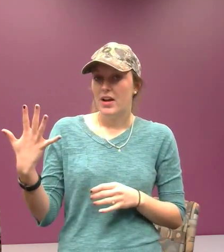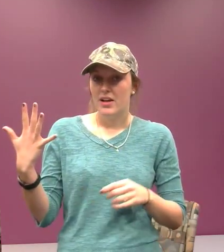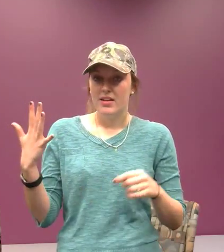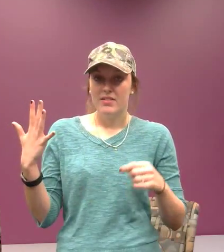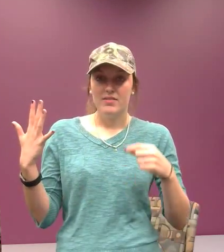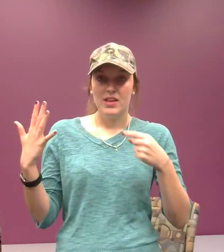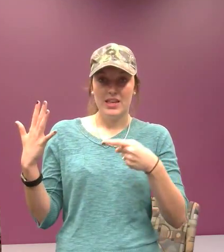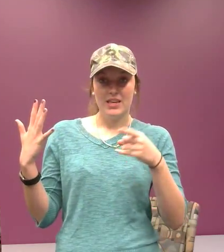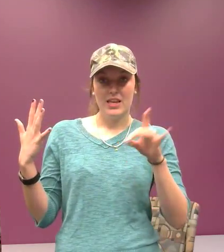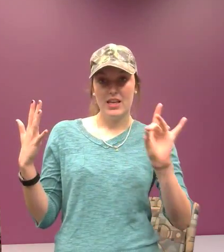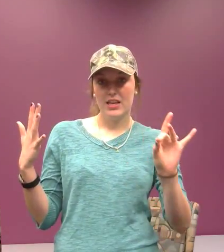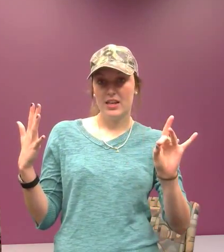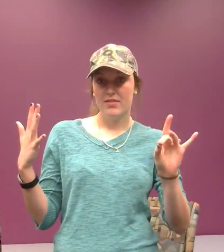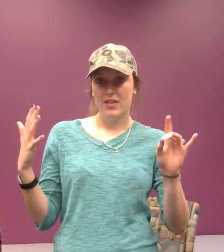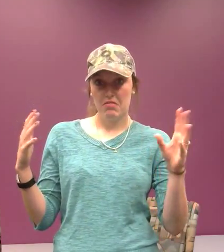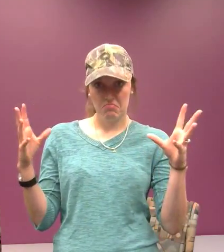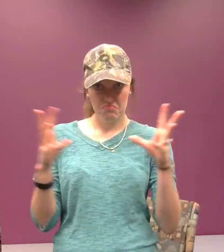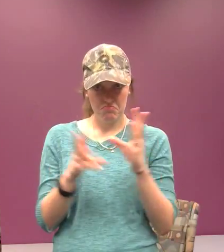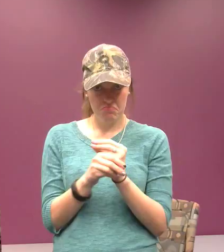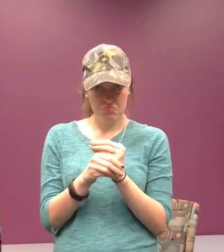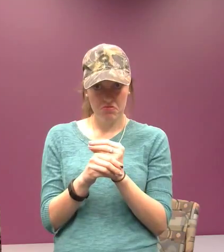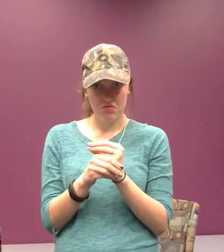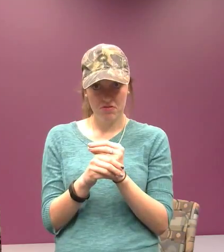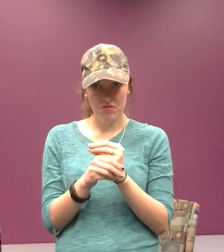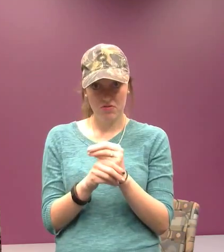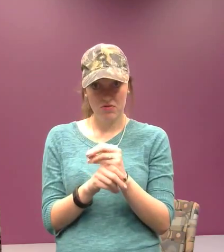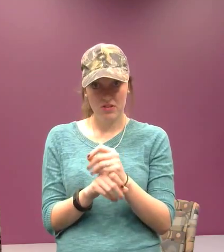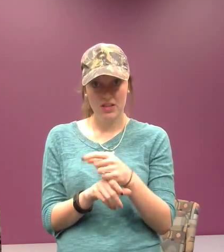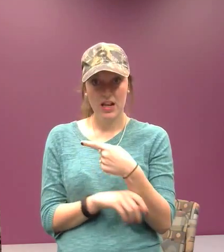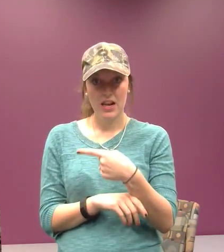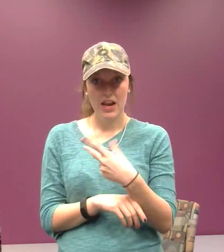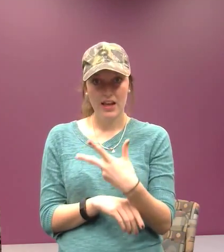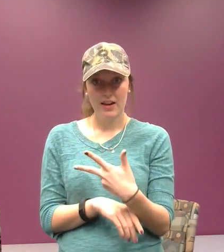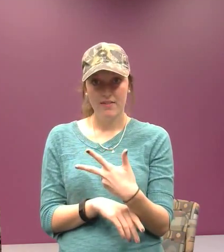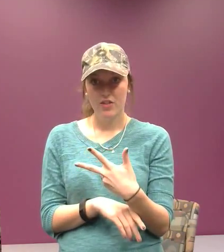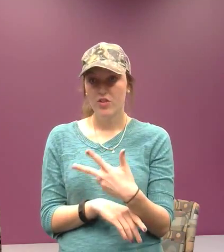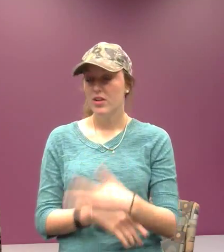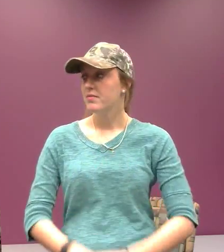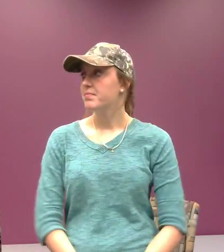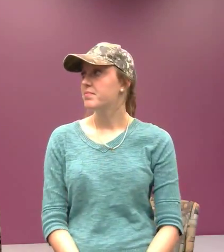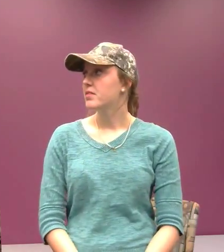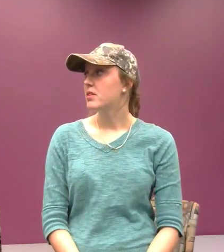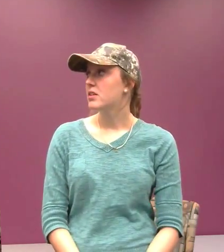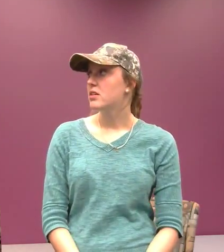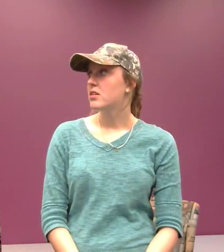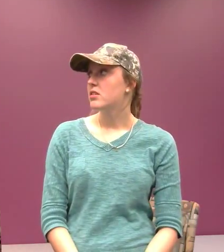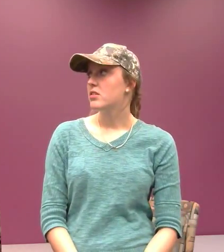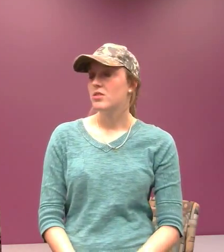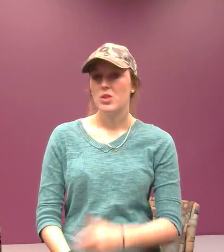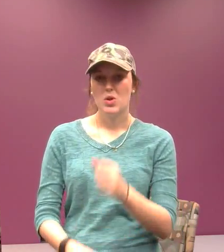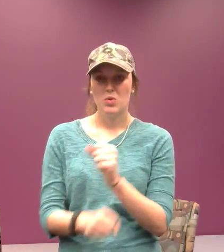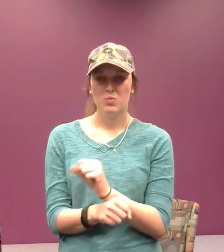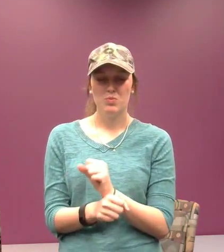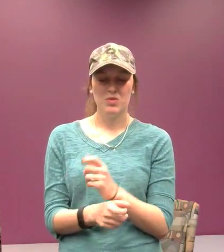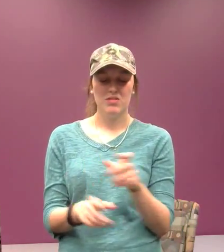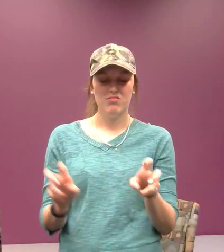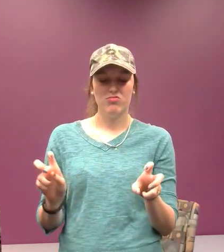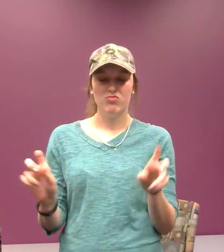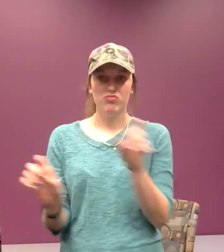together, yee-haw, negative 3, huh? Doesn't work the other way with a negative 5 and plus 8. But